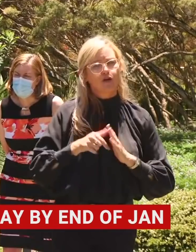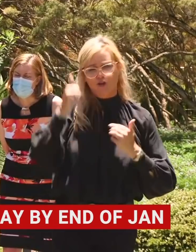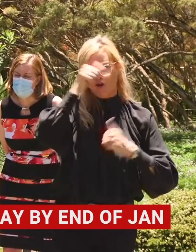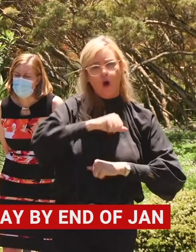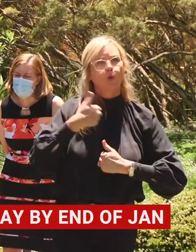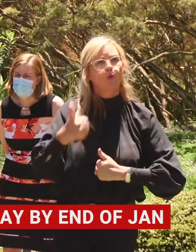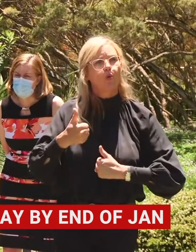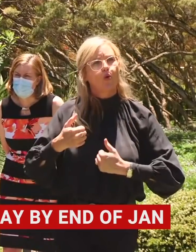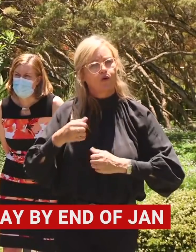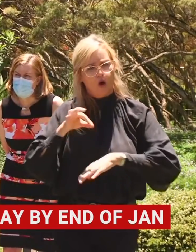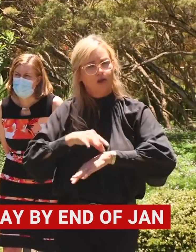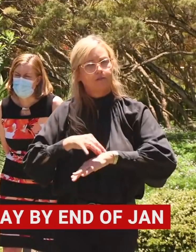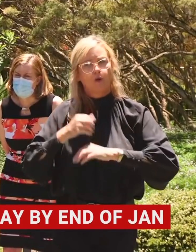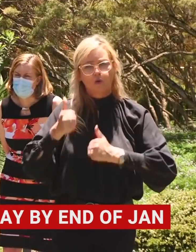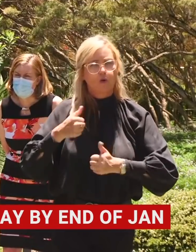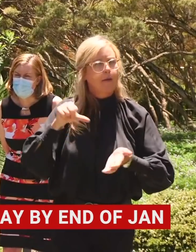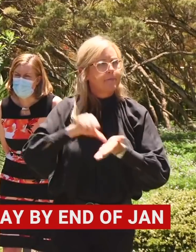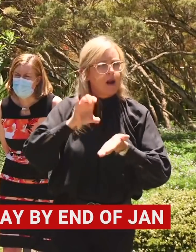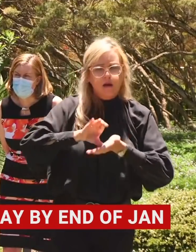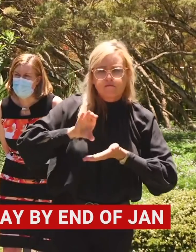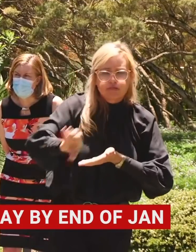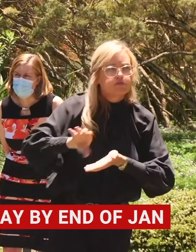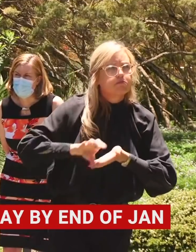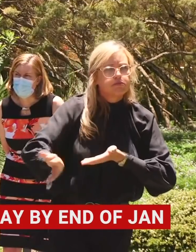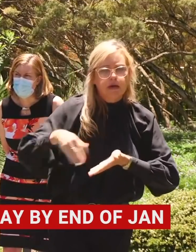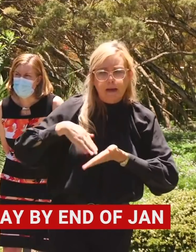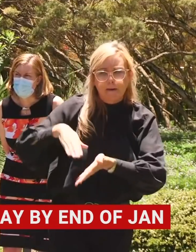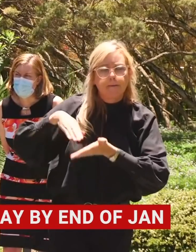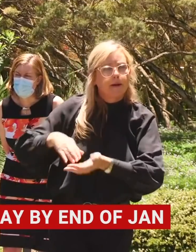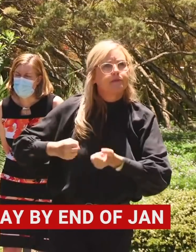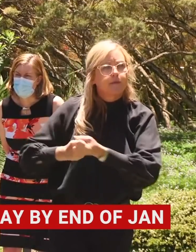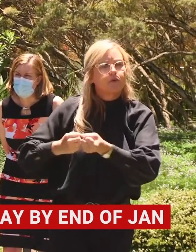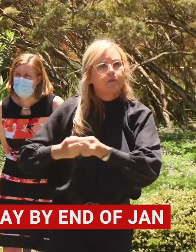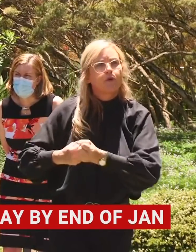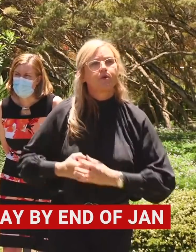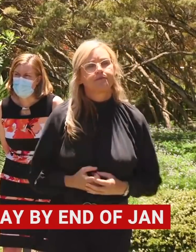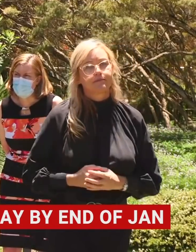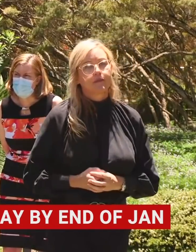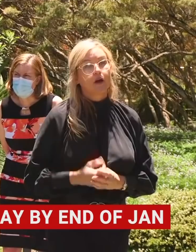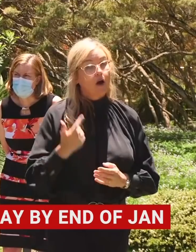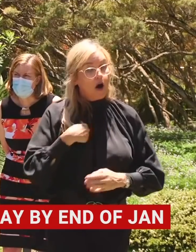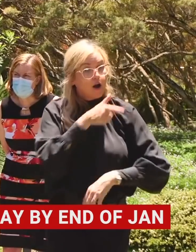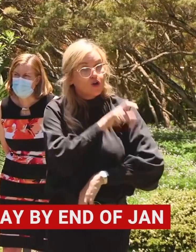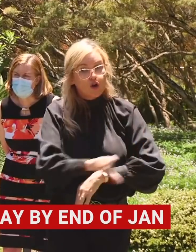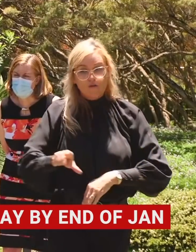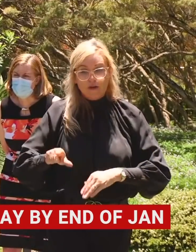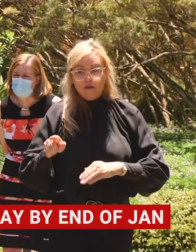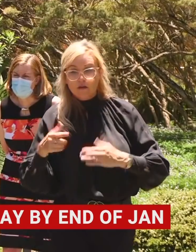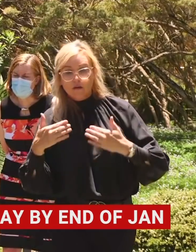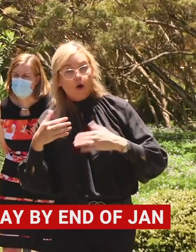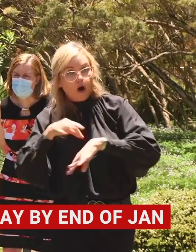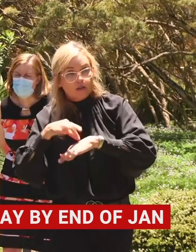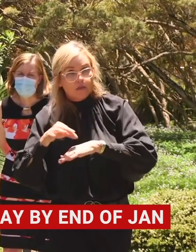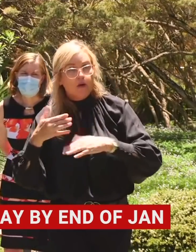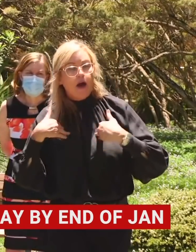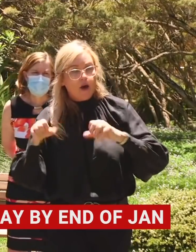Wales because we have invested record amounts in it. Also, I have complete confidence not just in our health system, but in the great people of New South